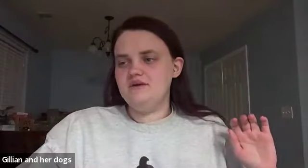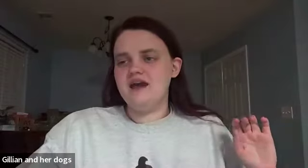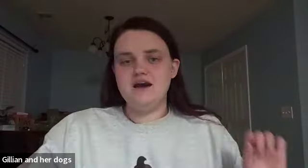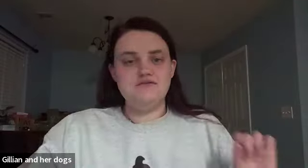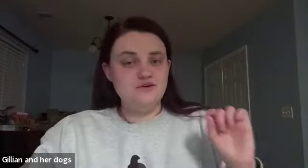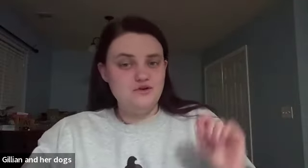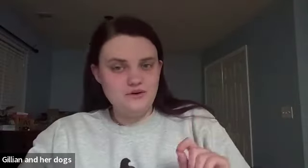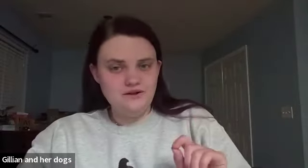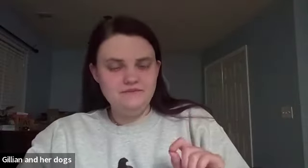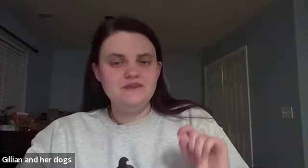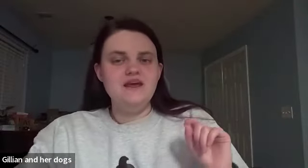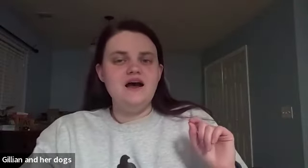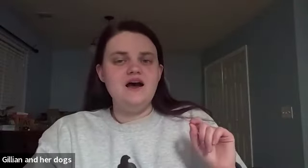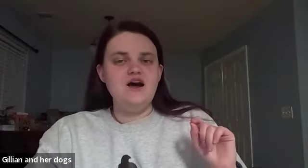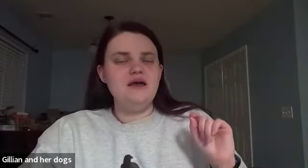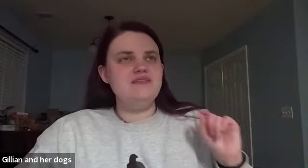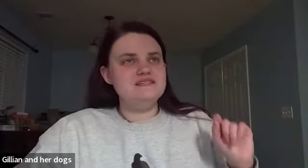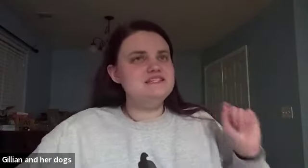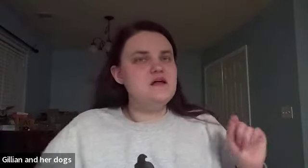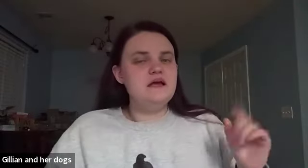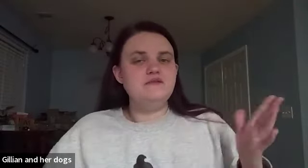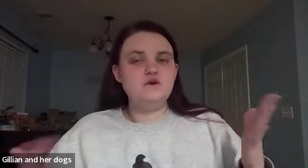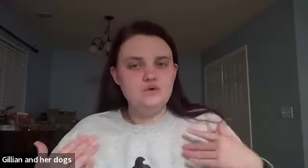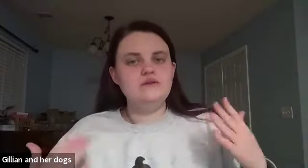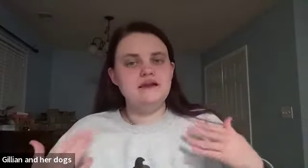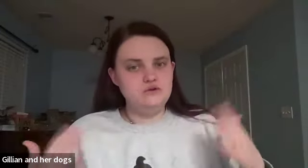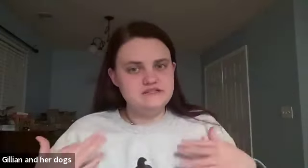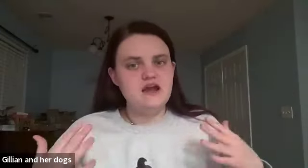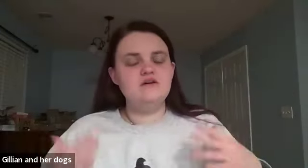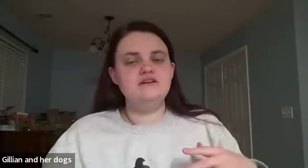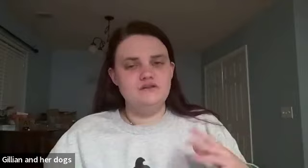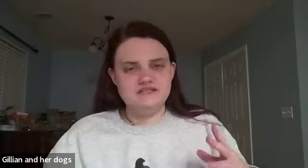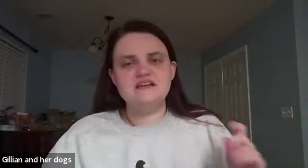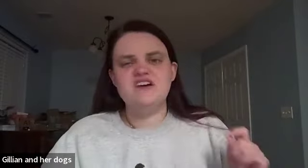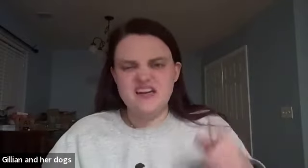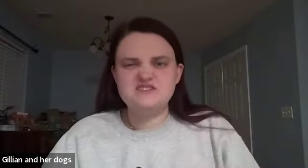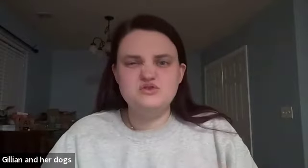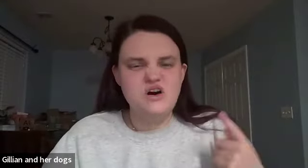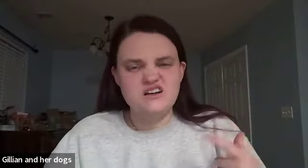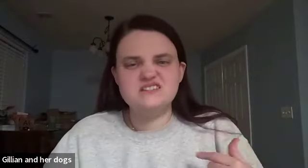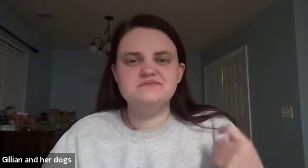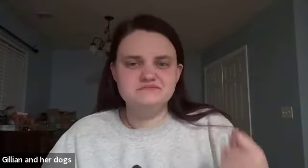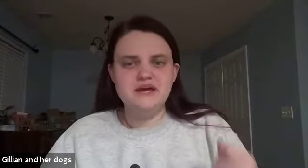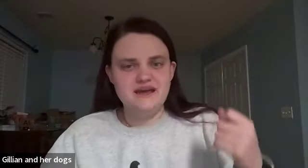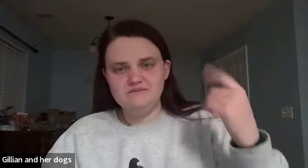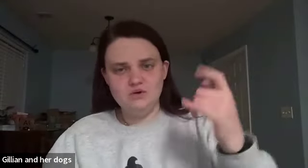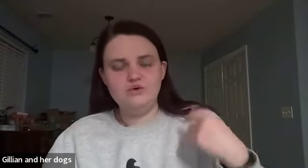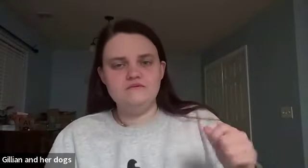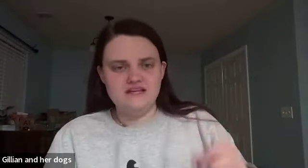Then we have cool. And this is not like the cool, like cool down. No, this is like that's cool, awesome, bet, cool, that